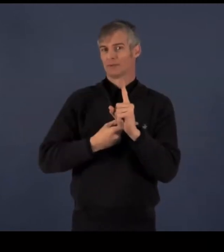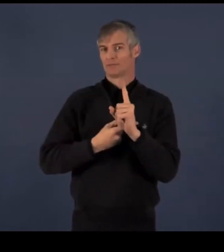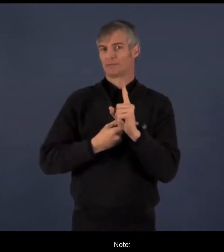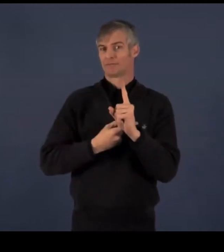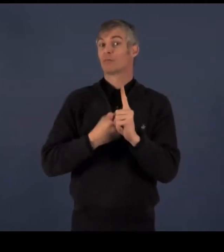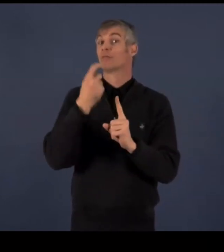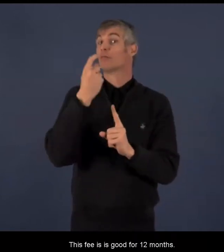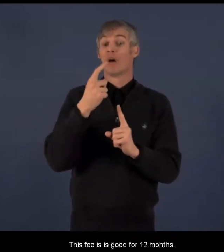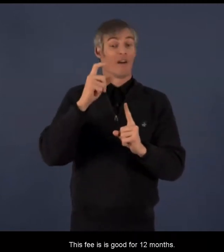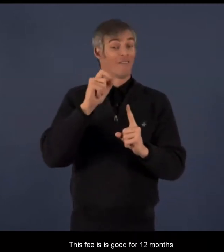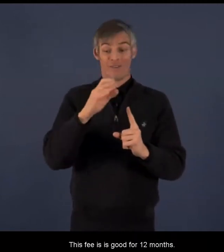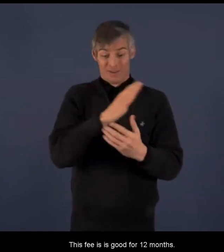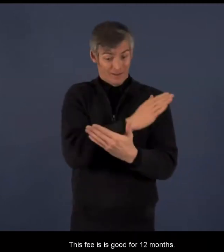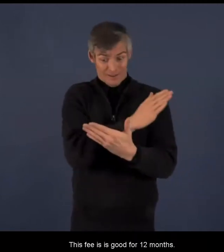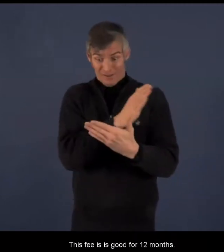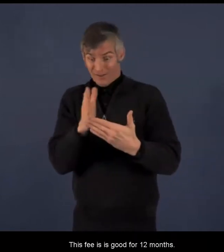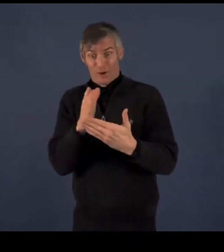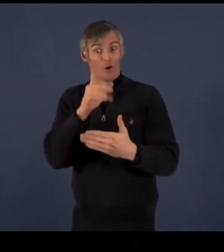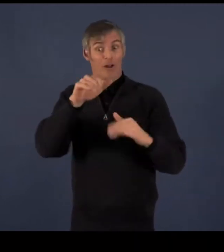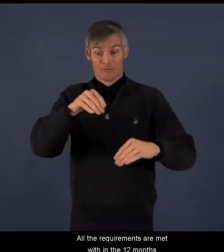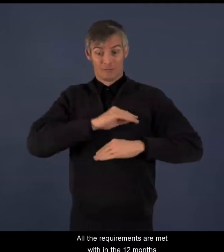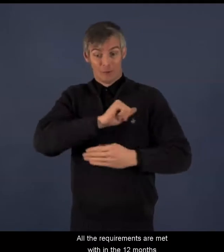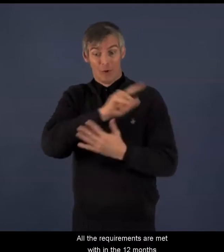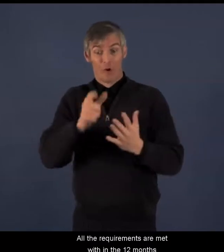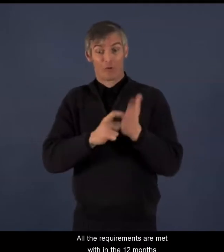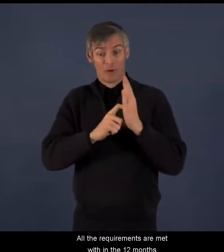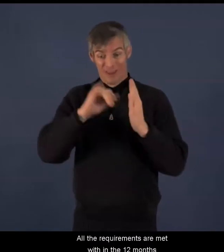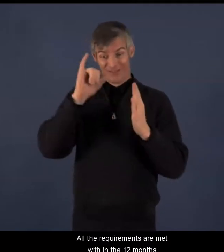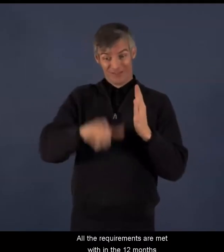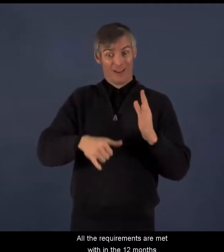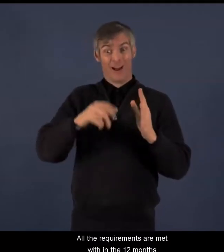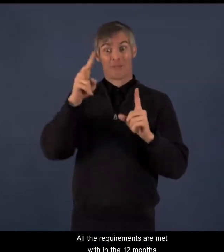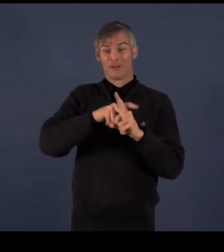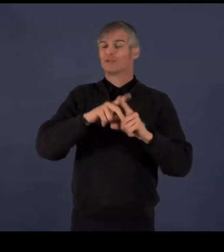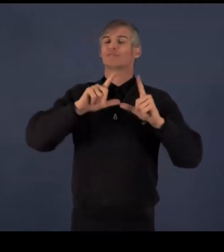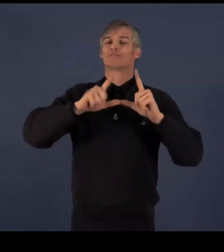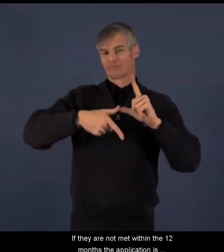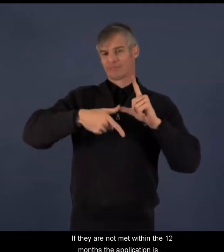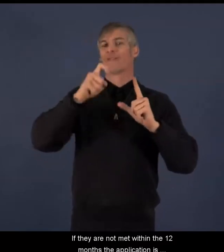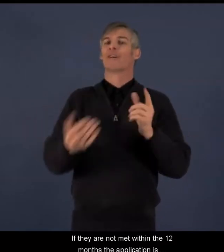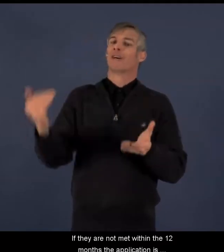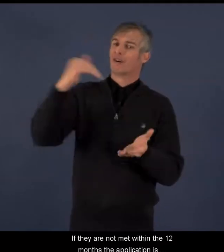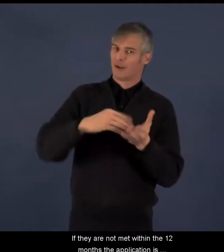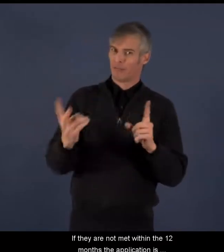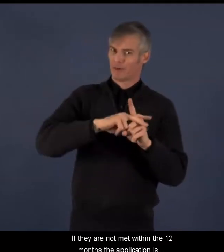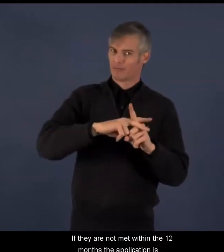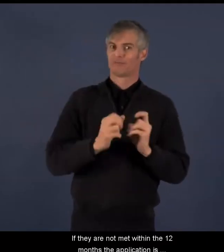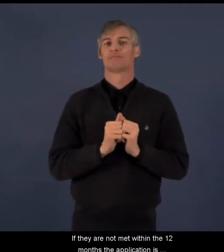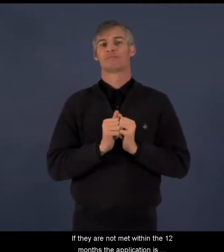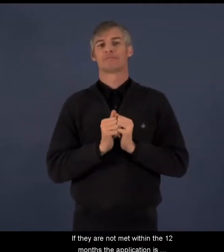No, this fee is good for 12 months. If all requirements are met within the 12 months, are not met within the 12 months, the application is not